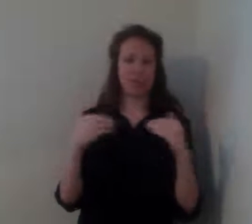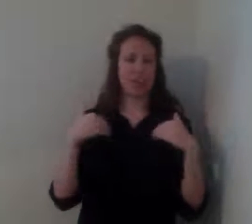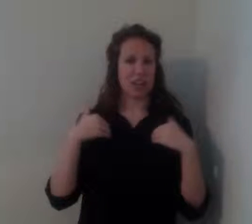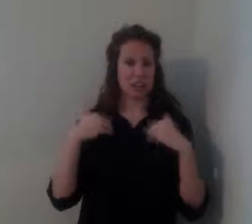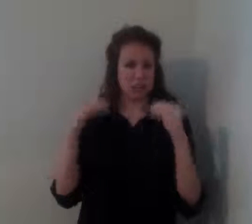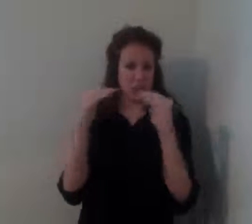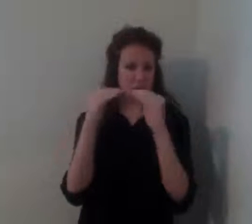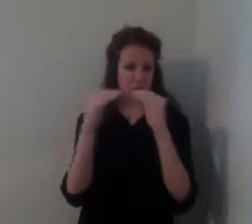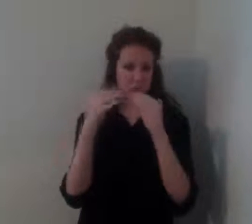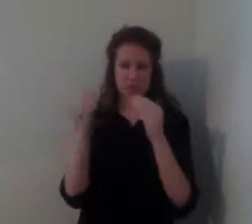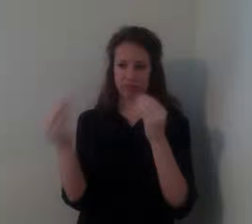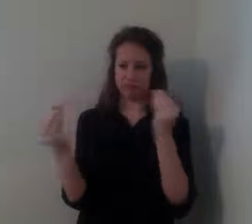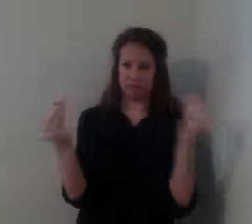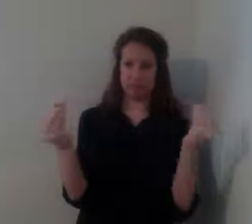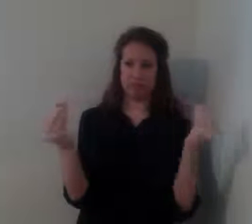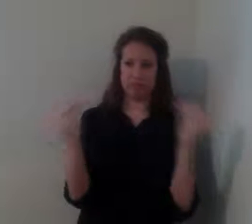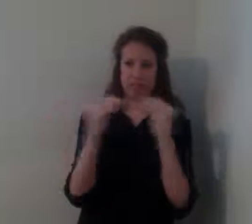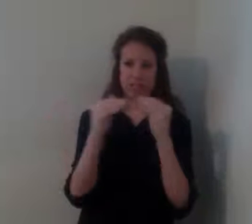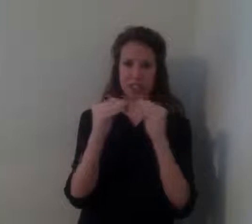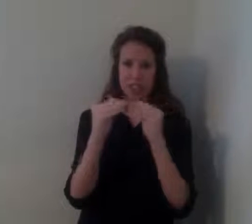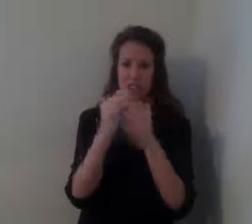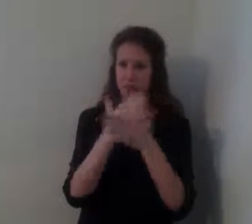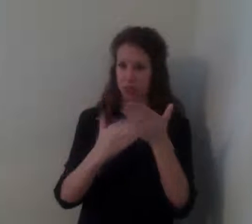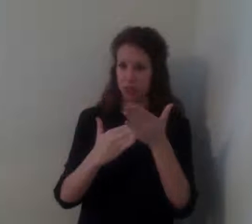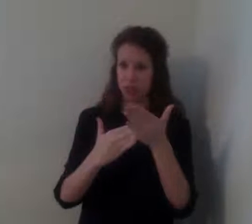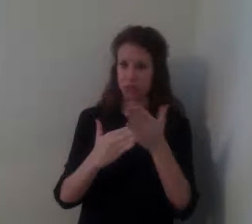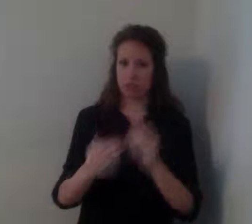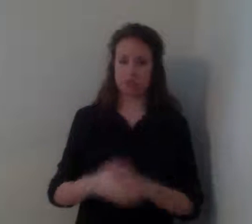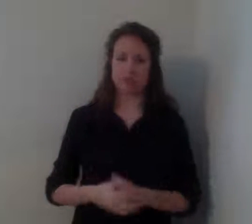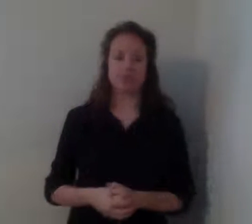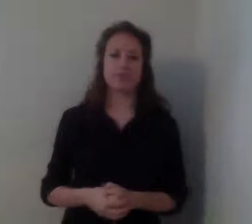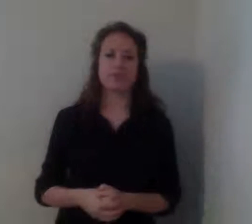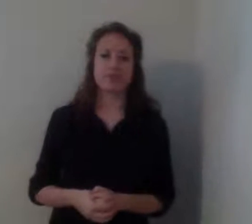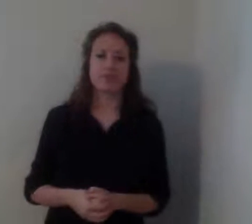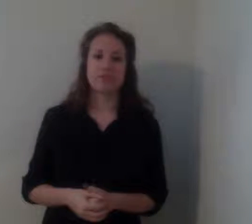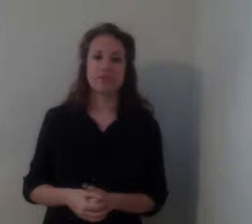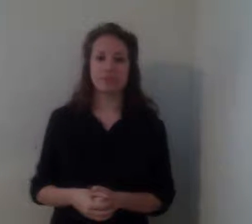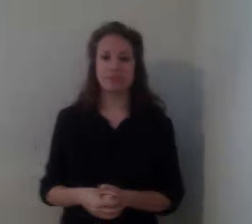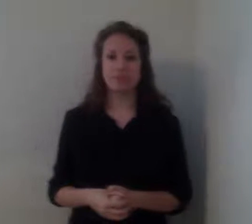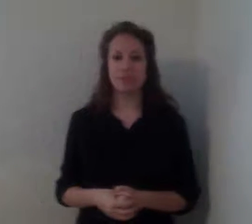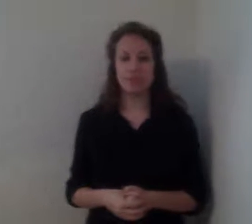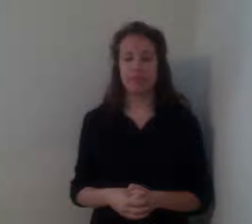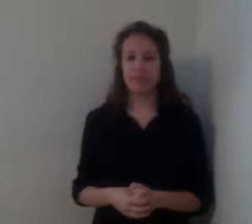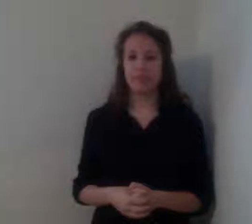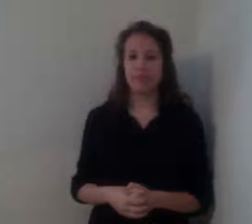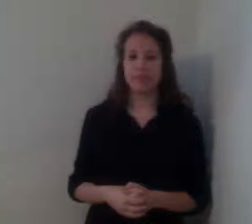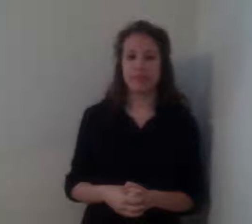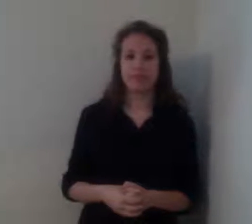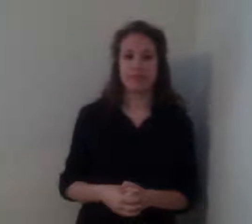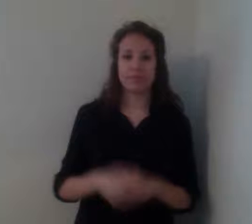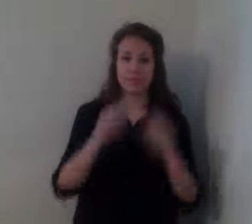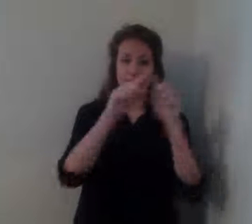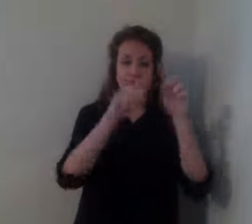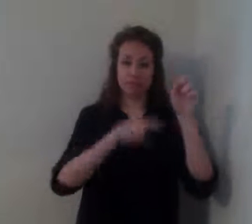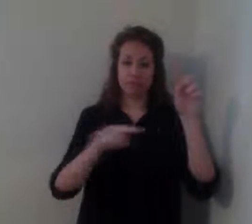Let's look at a few more examples so you can really see the pattern of how fractions can represent parts of objects. This rectangle is divided up into